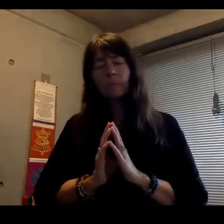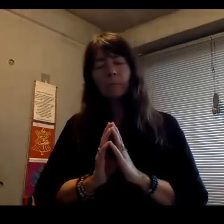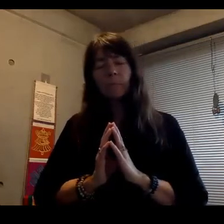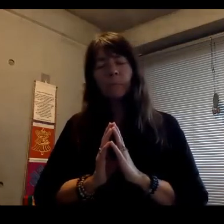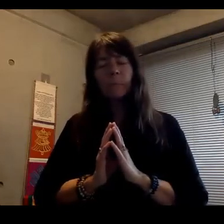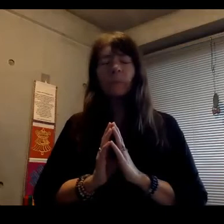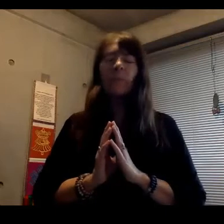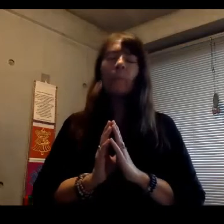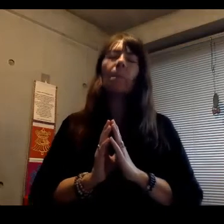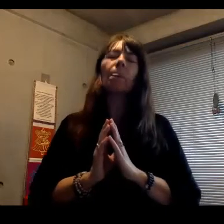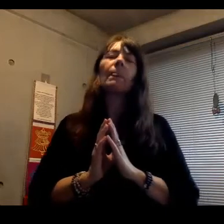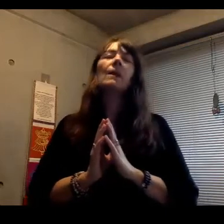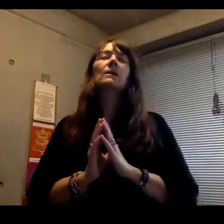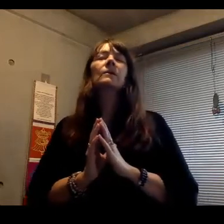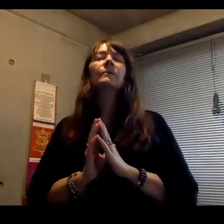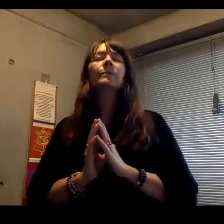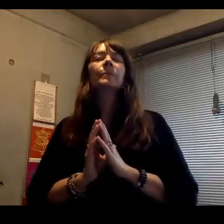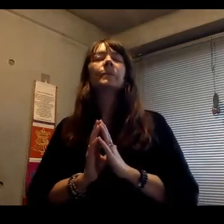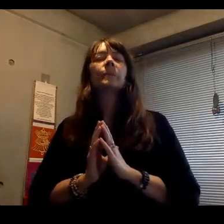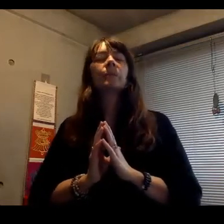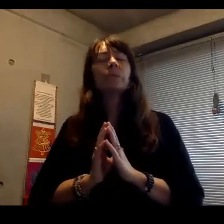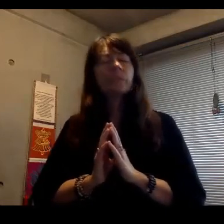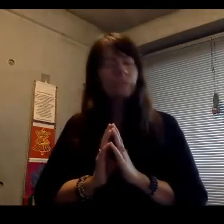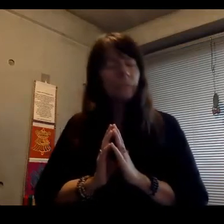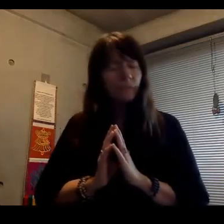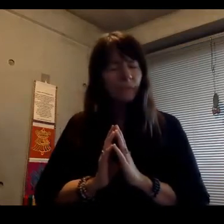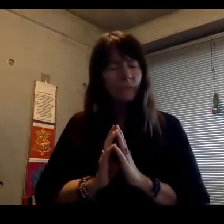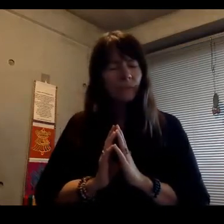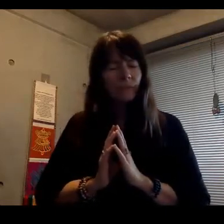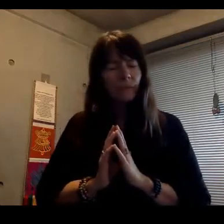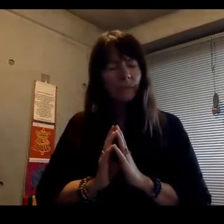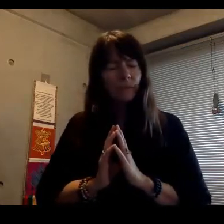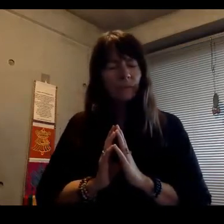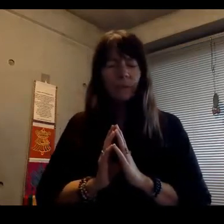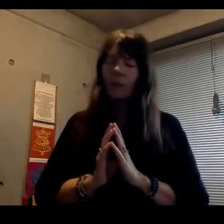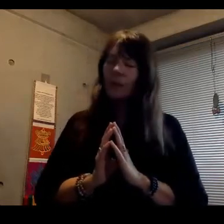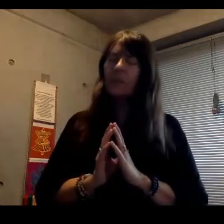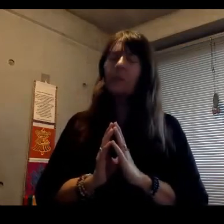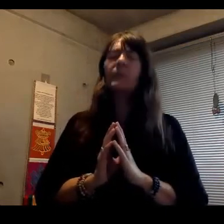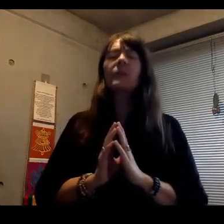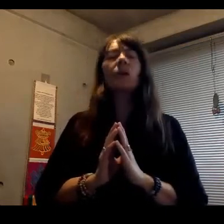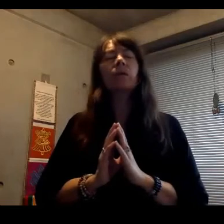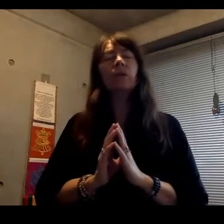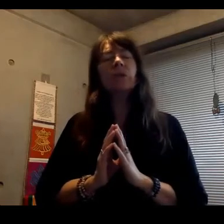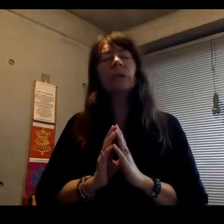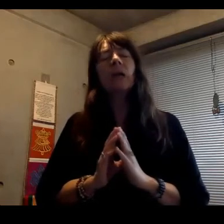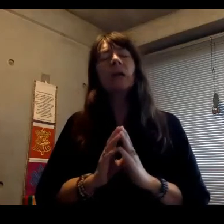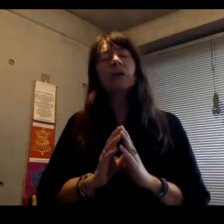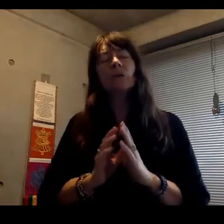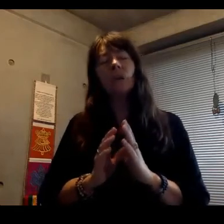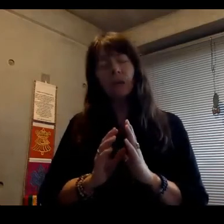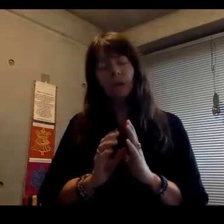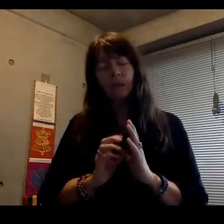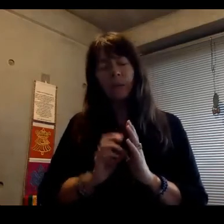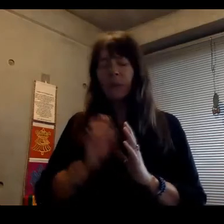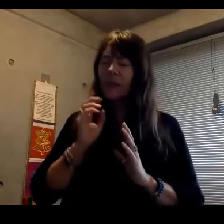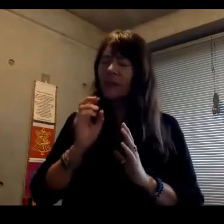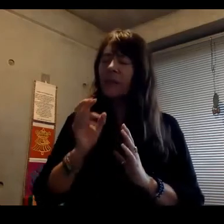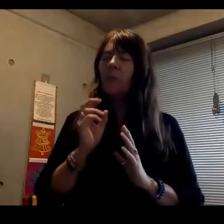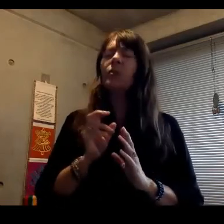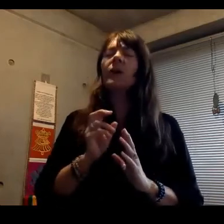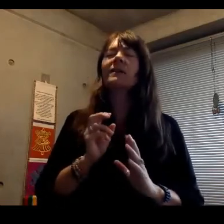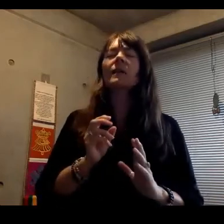action to avoid something occurring? Well, this is a bit convoluted. So